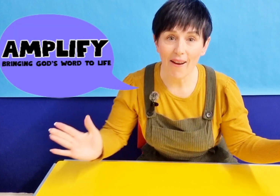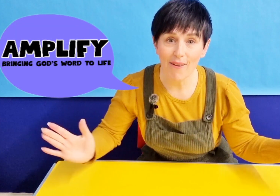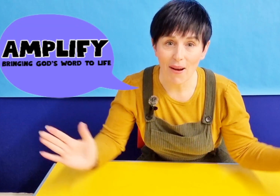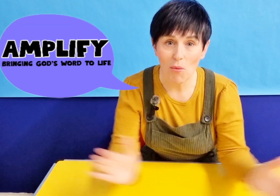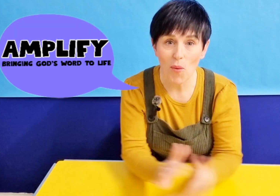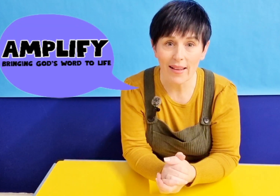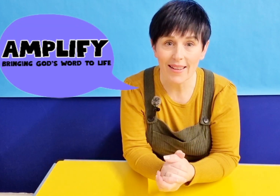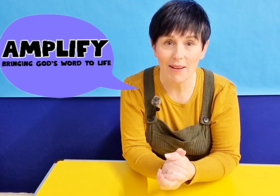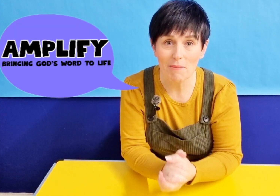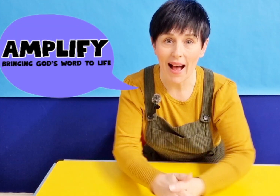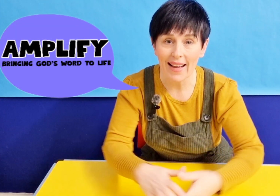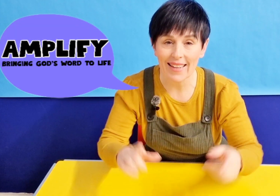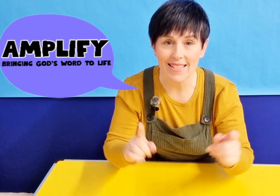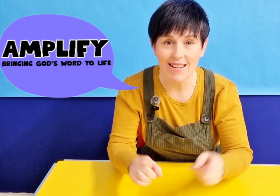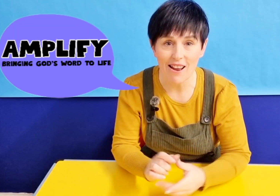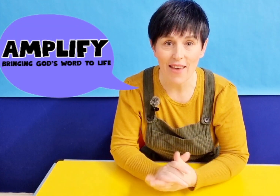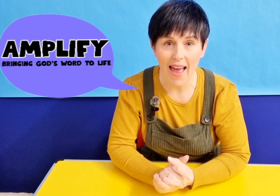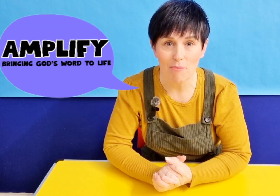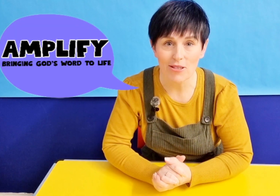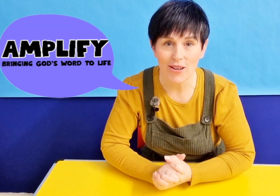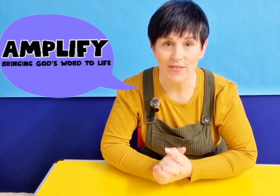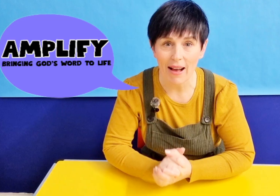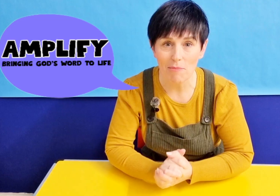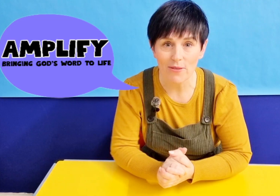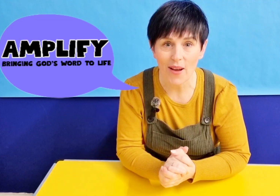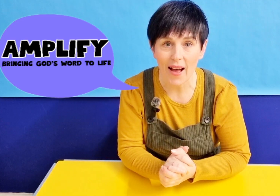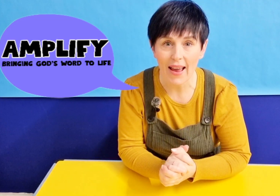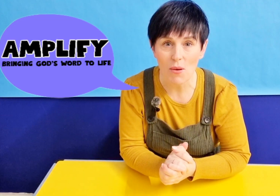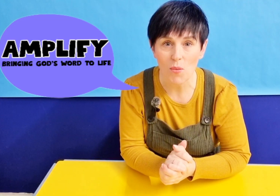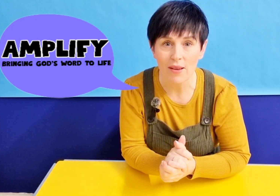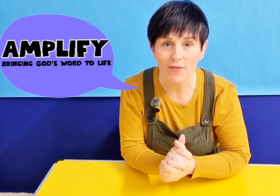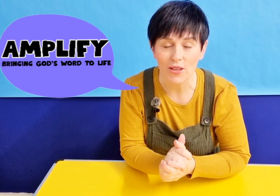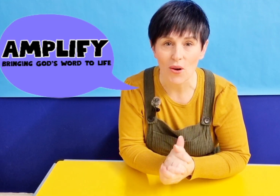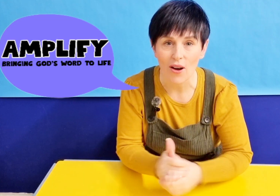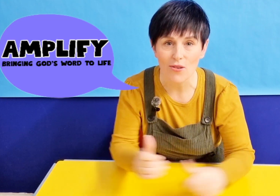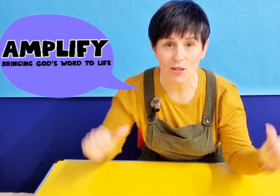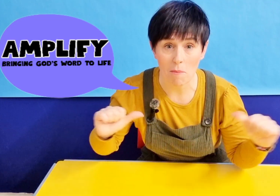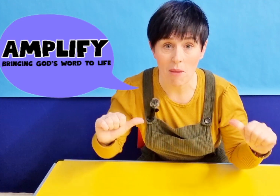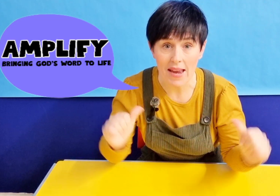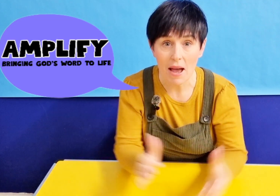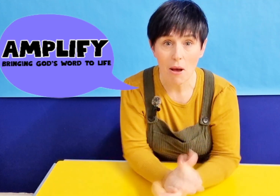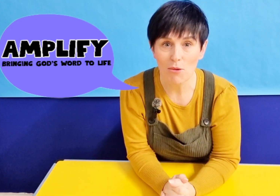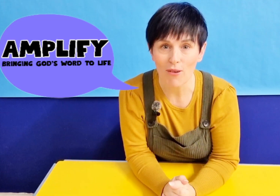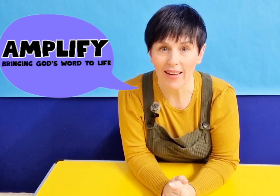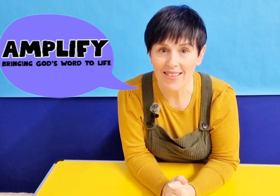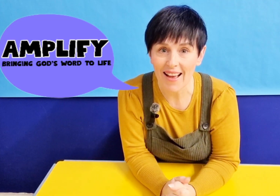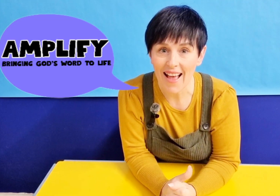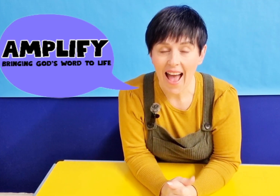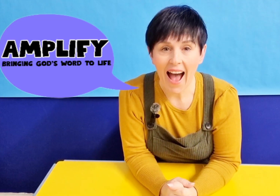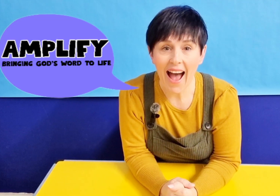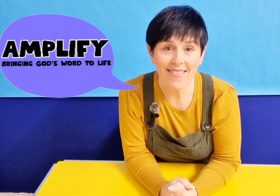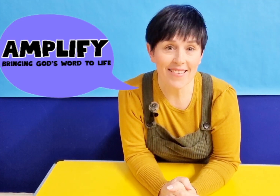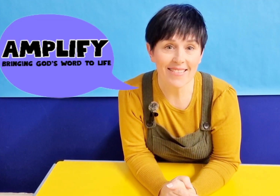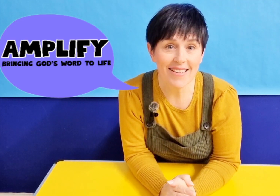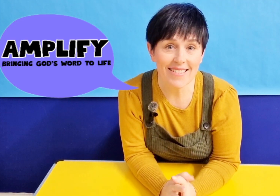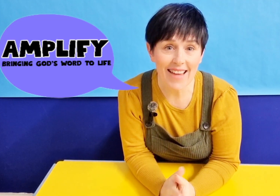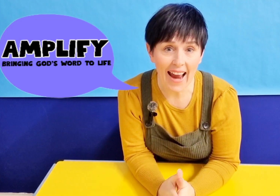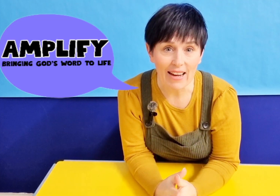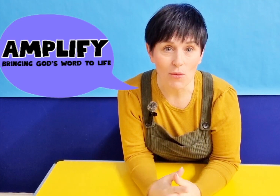Hello, welcome back. It's another episode of Amplify with your host, me, Miranda. And today we